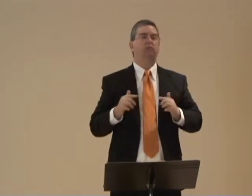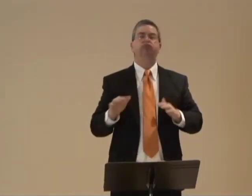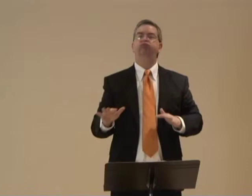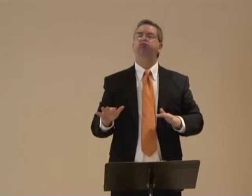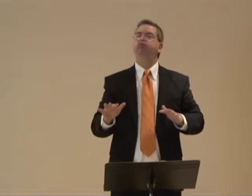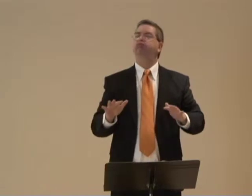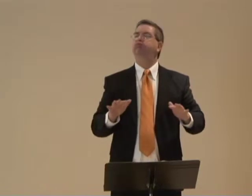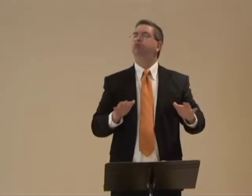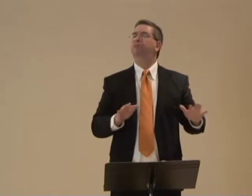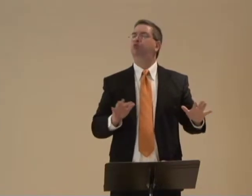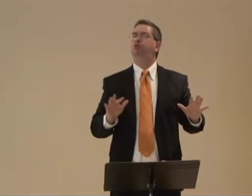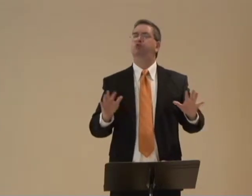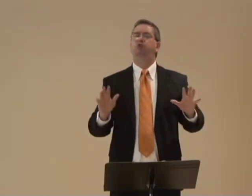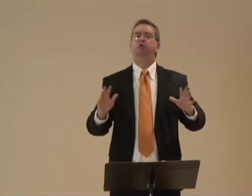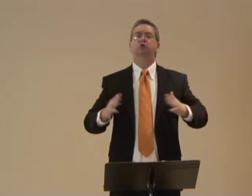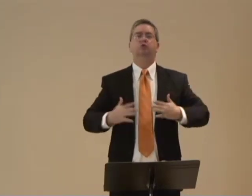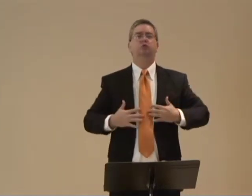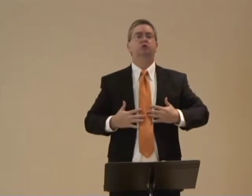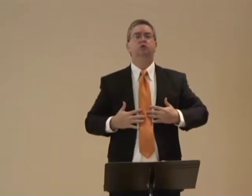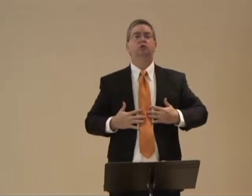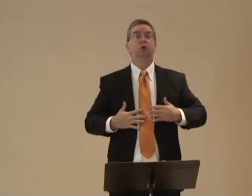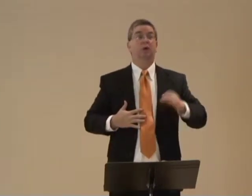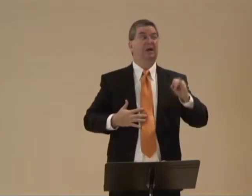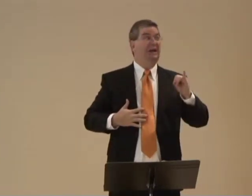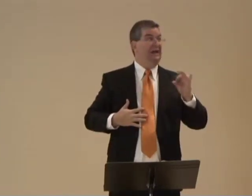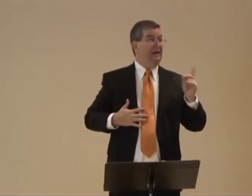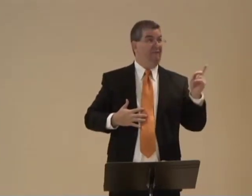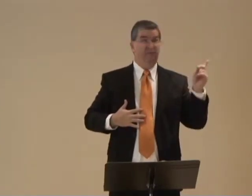People are looking for the comfortable life.